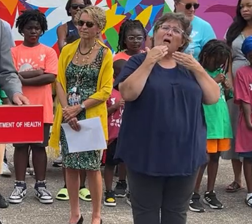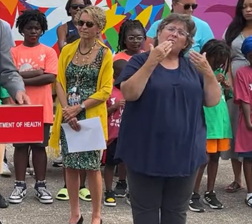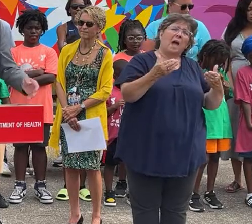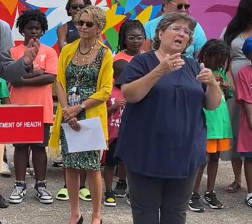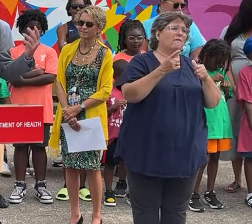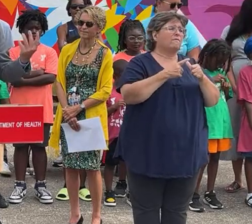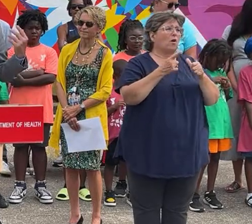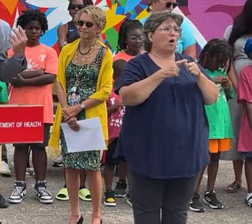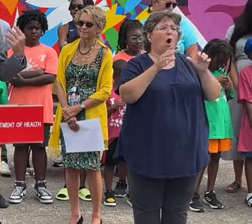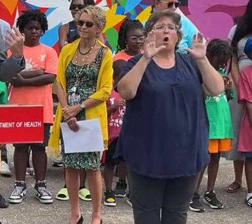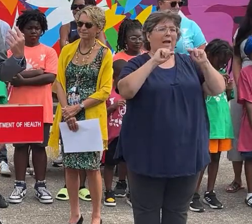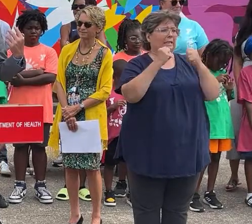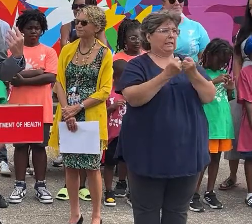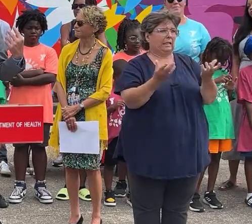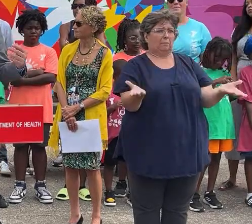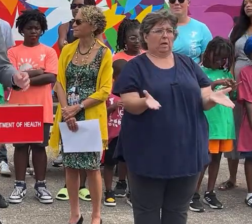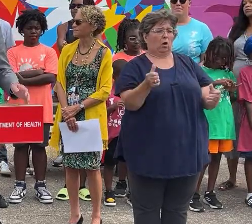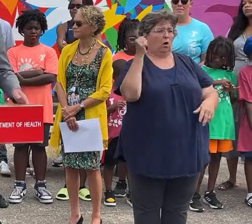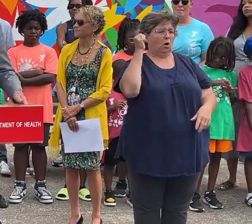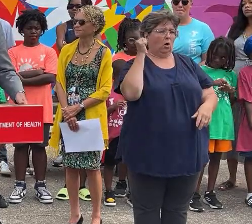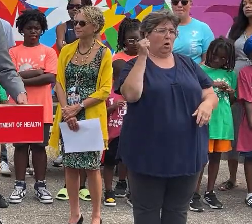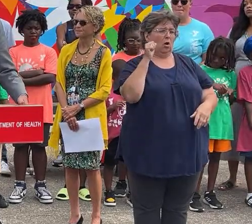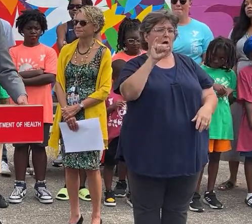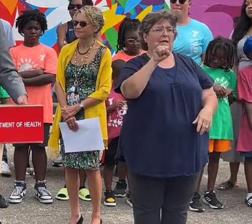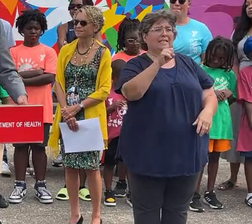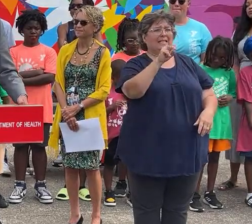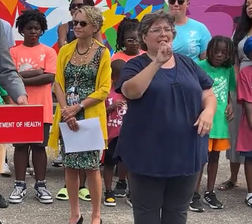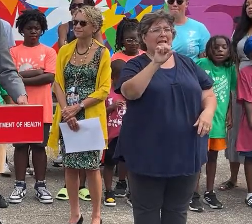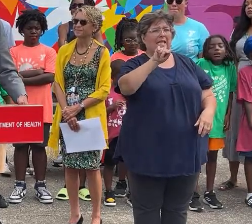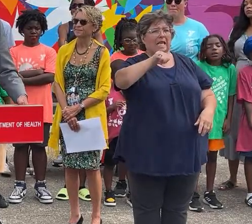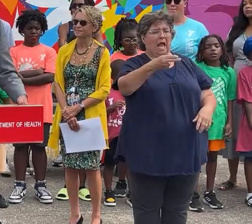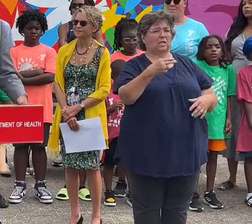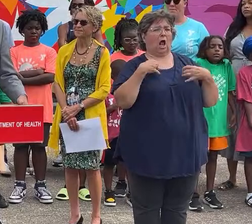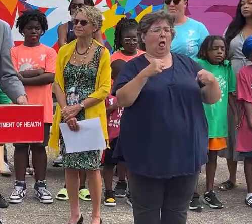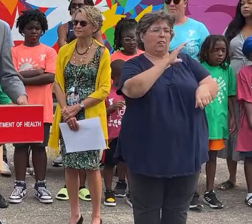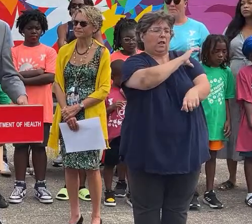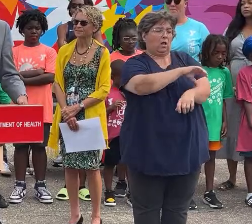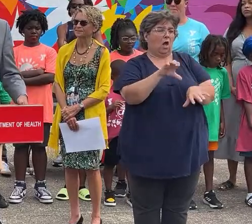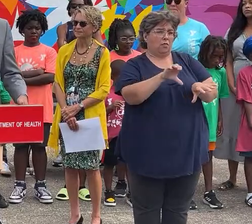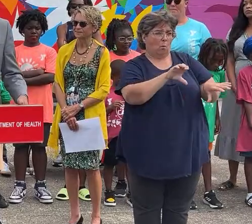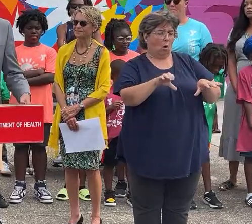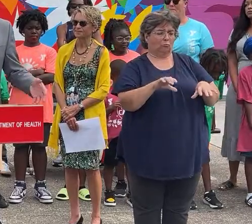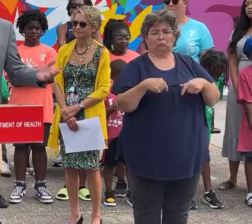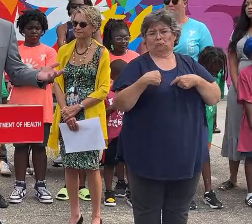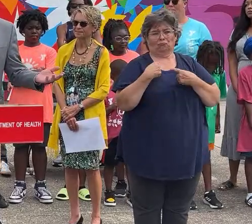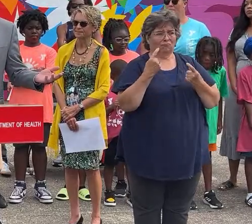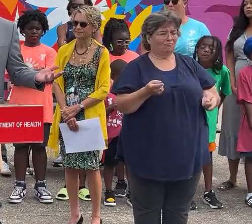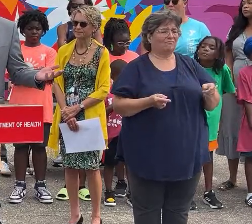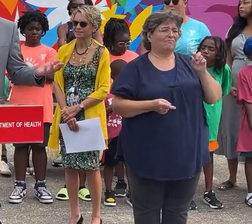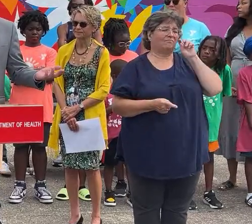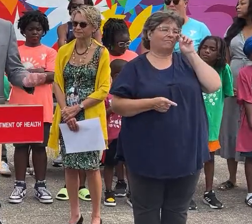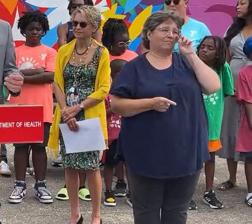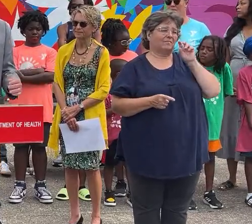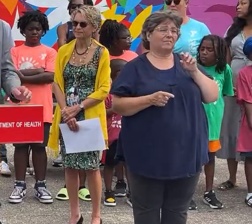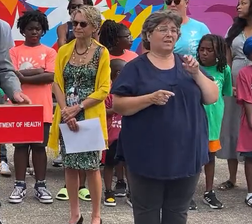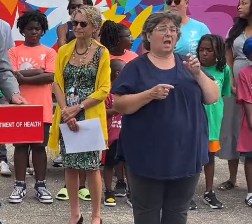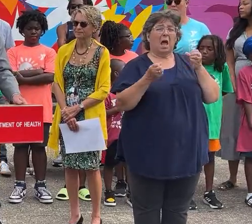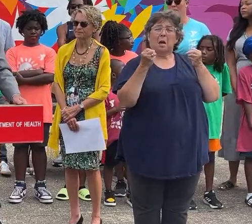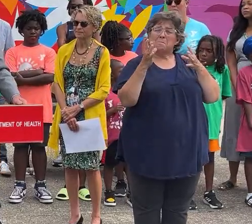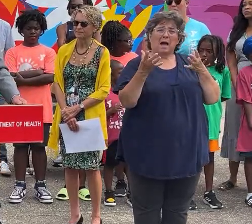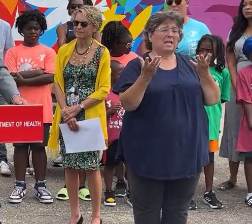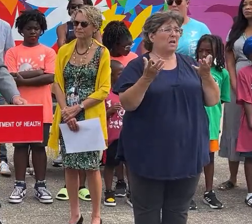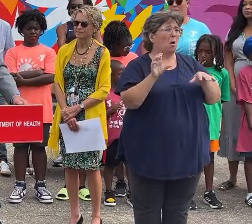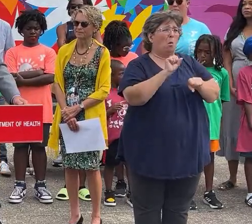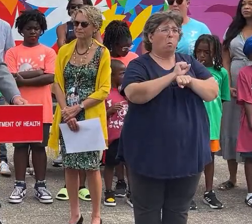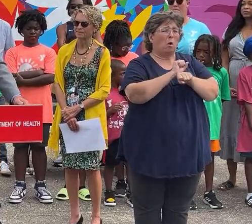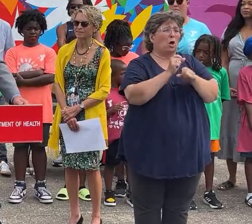first of all, our great team here at the Jesse Nash Health Clinic for the work that they've done. Many of them were instrumental in doing